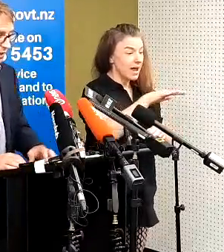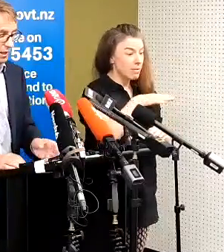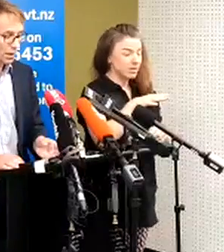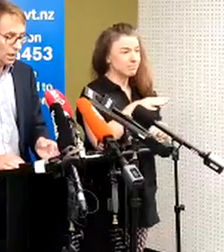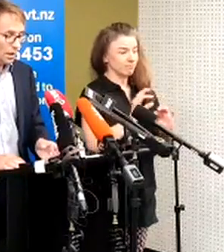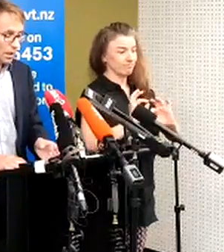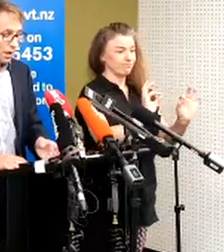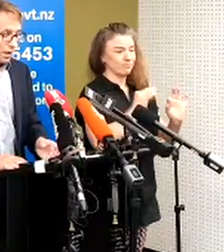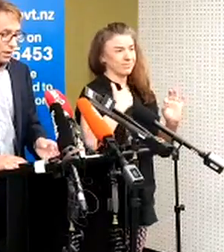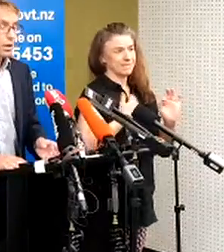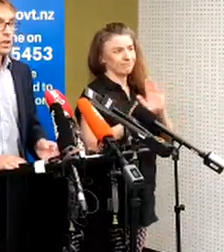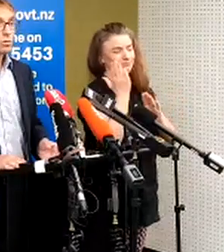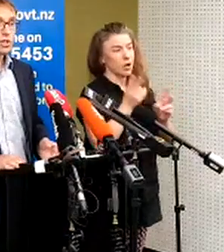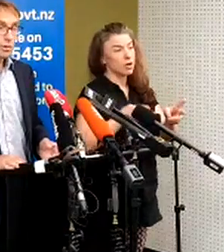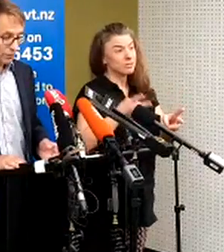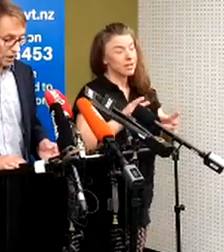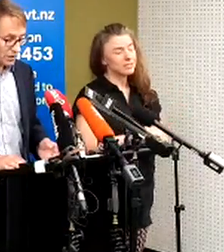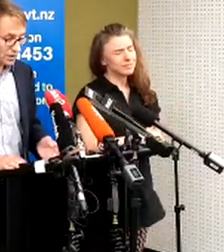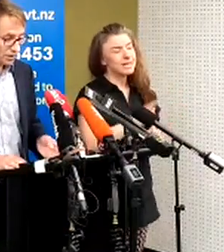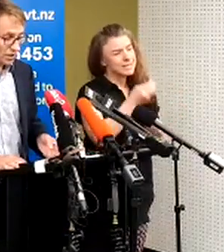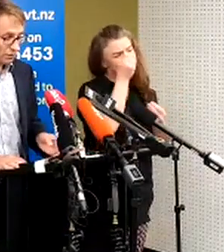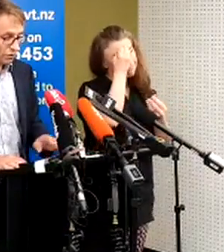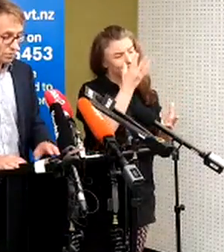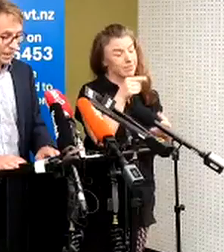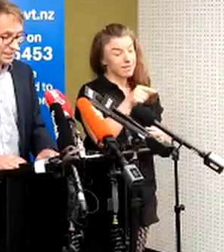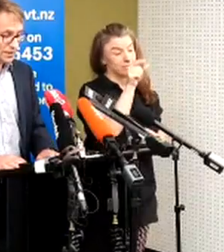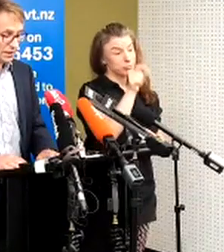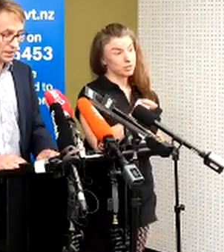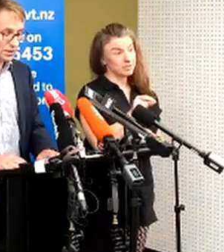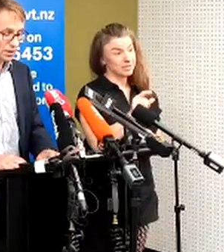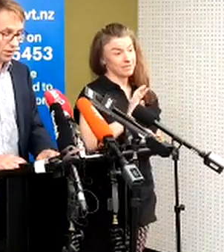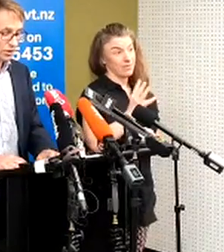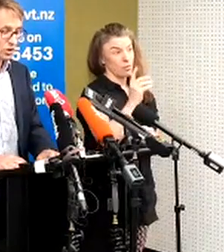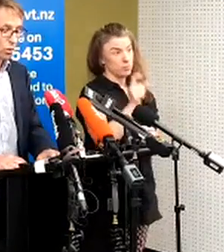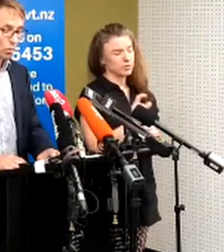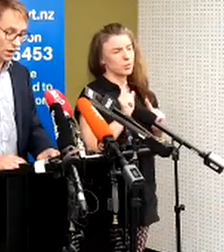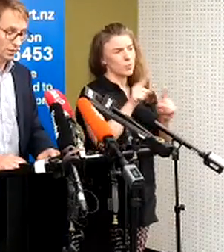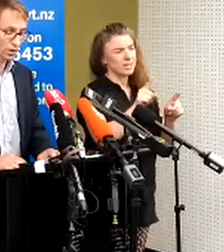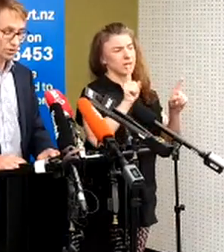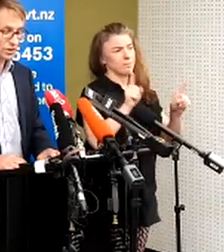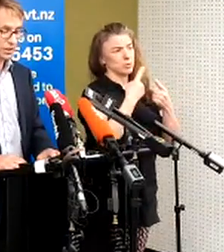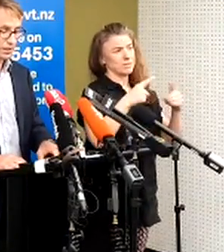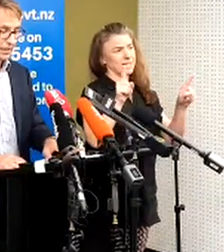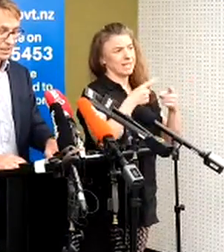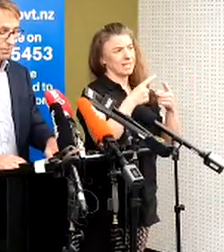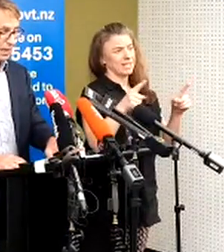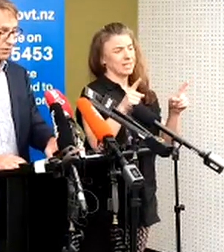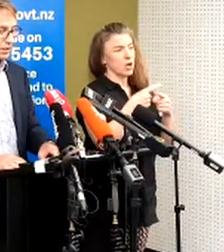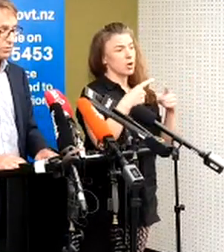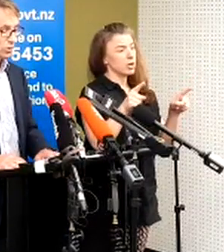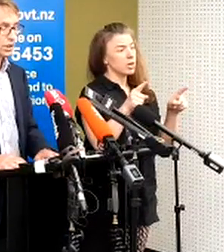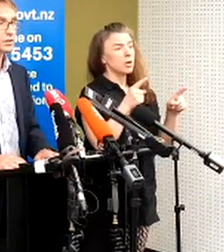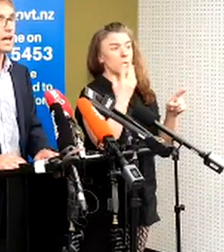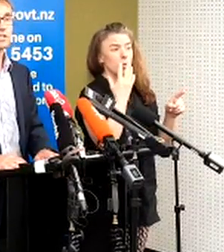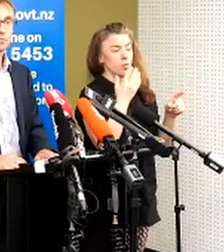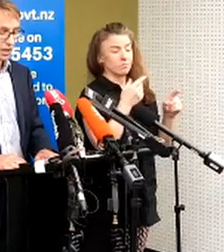home. I can also advise that this confirmed case attended the Tool concert at Spark